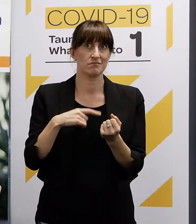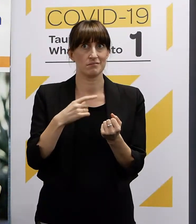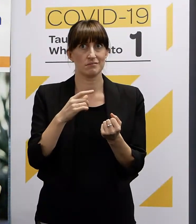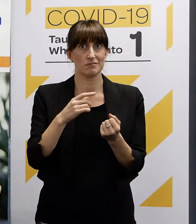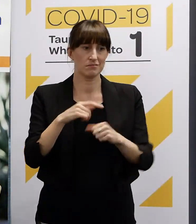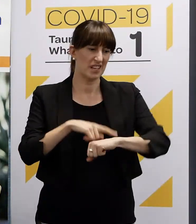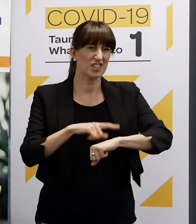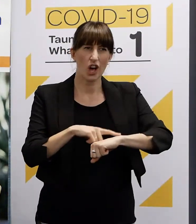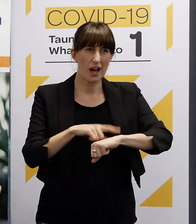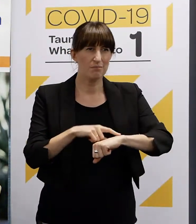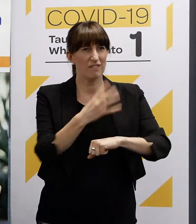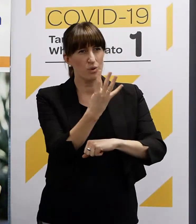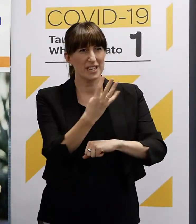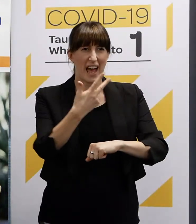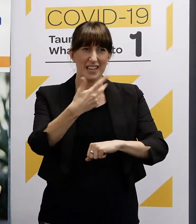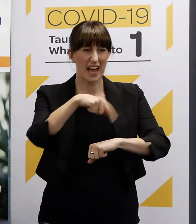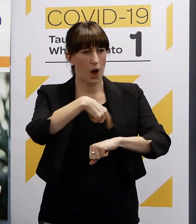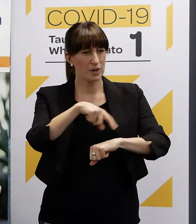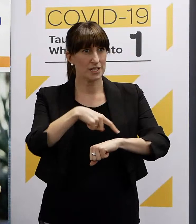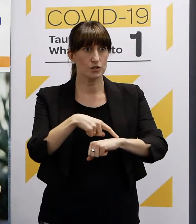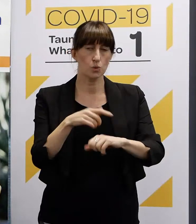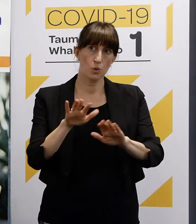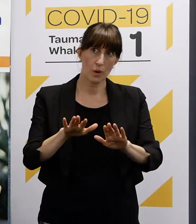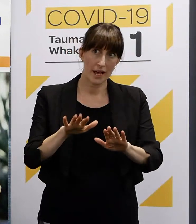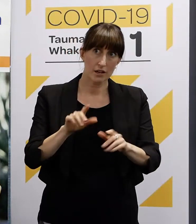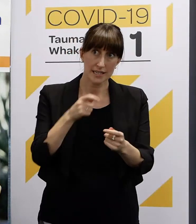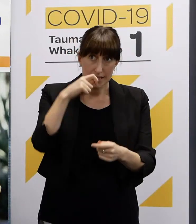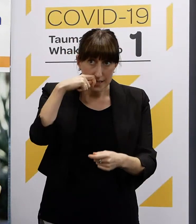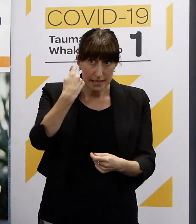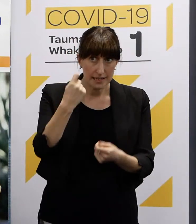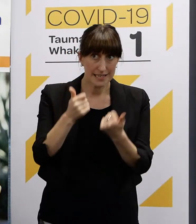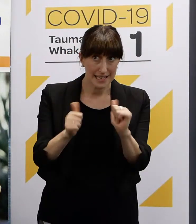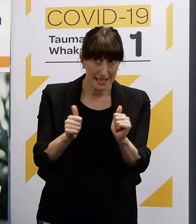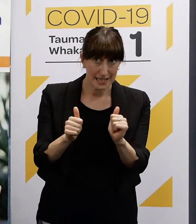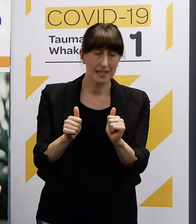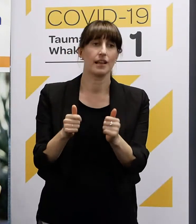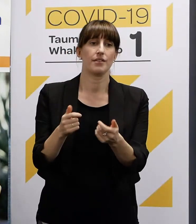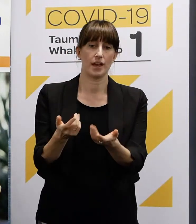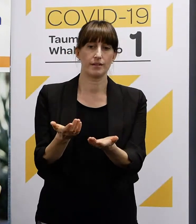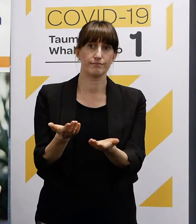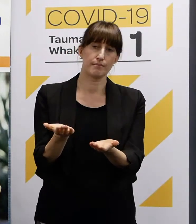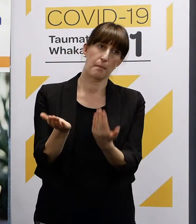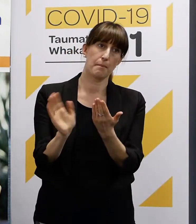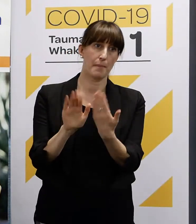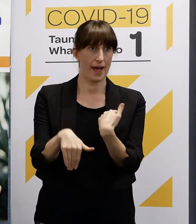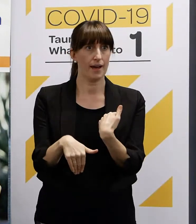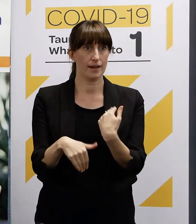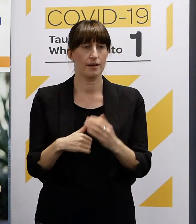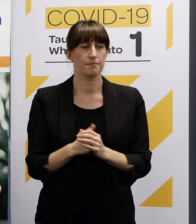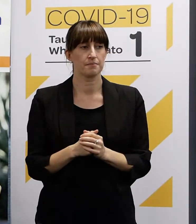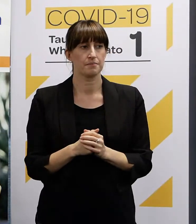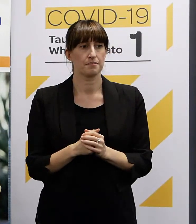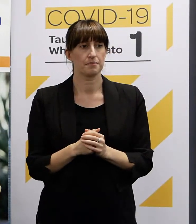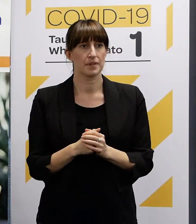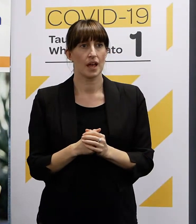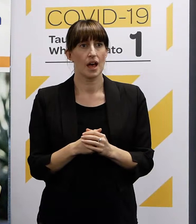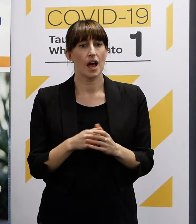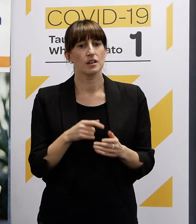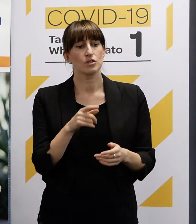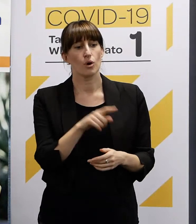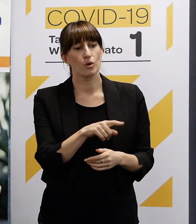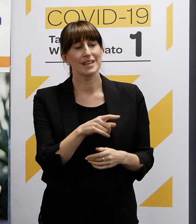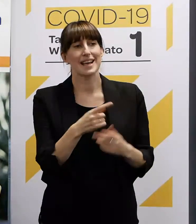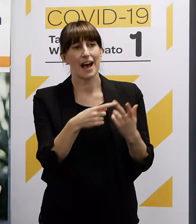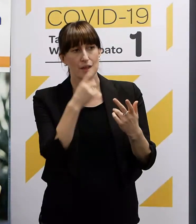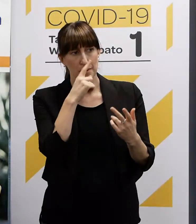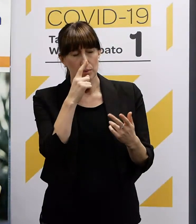hours. So those are people who probably have been tested since they left managed isolation. Then there is the rest of the group that we are following